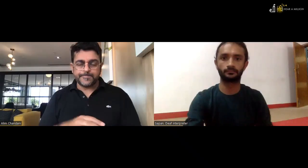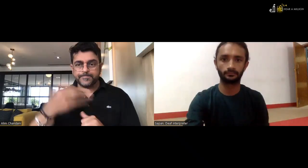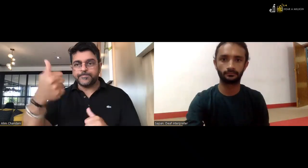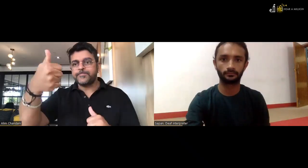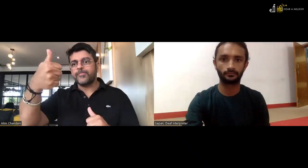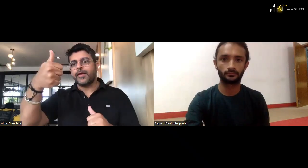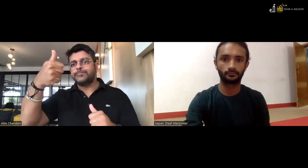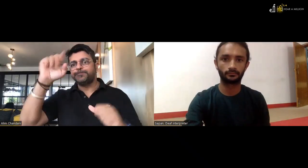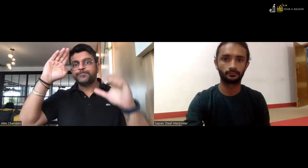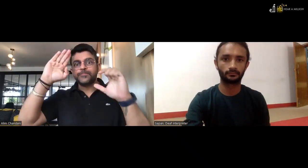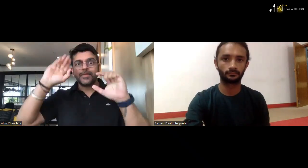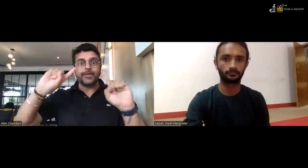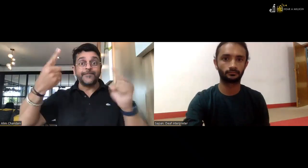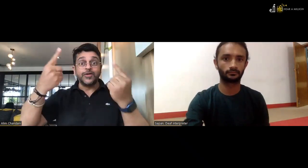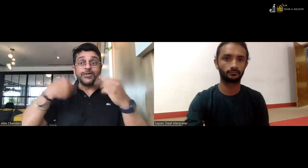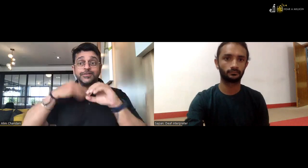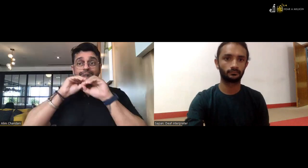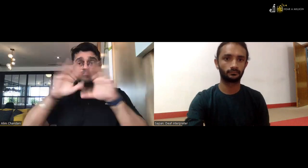him. Great.